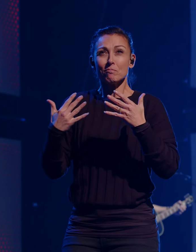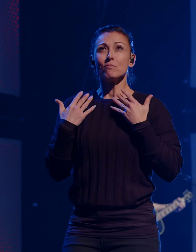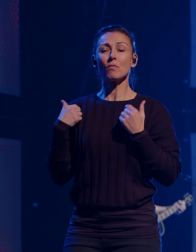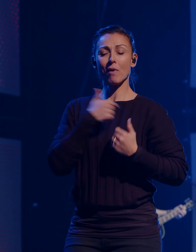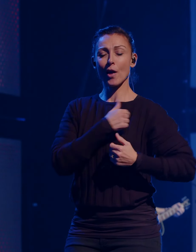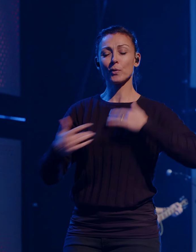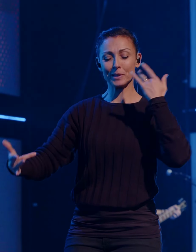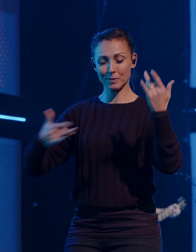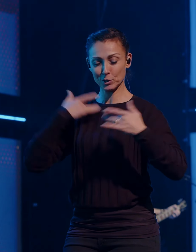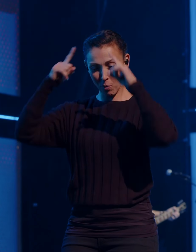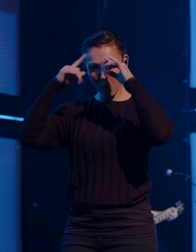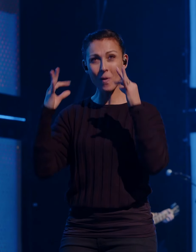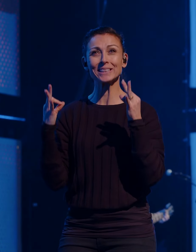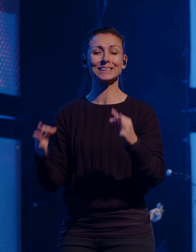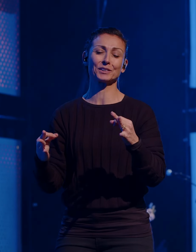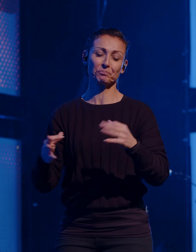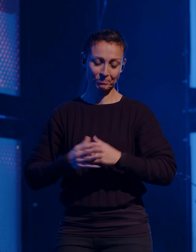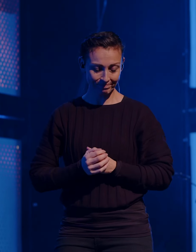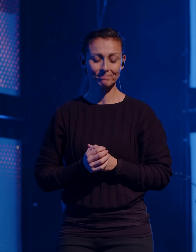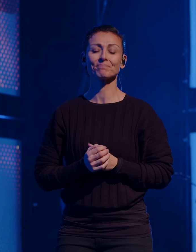will rejoice.